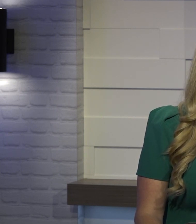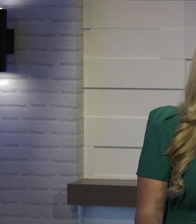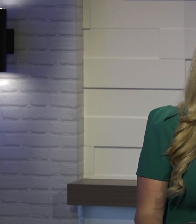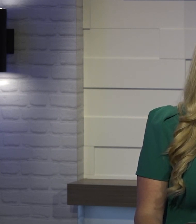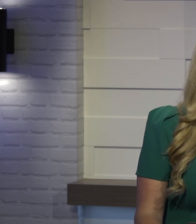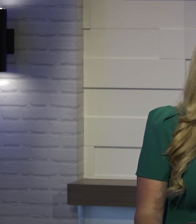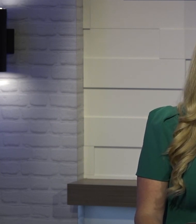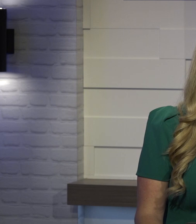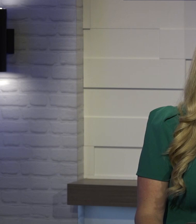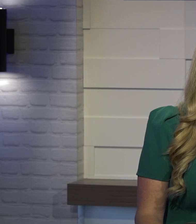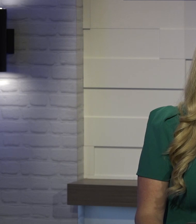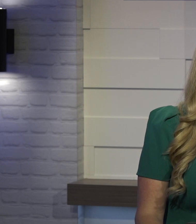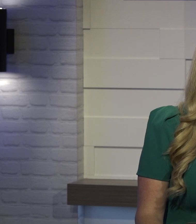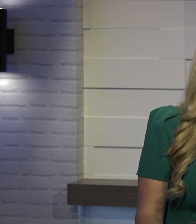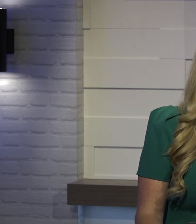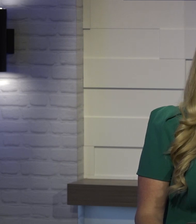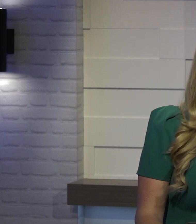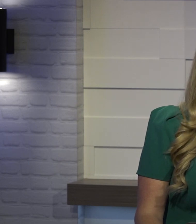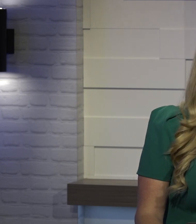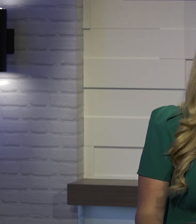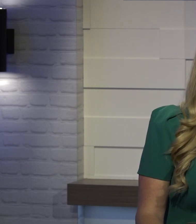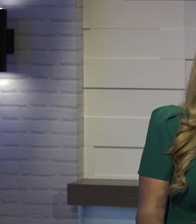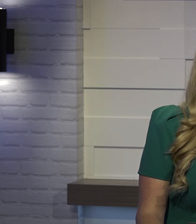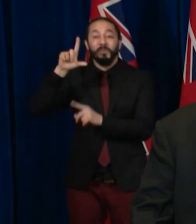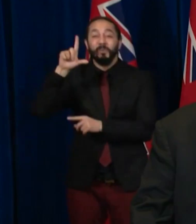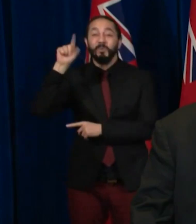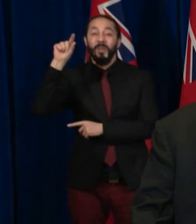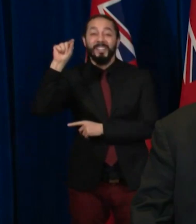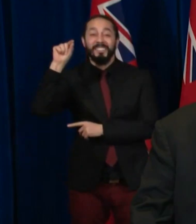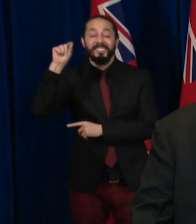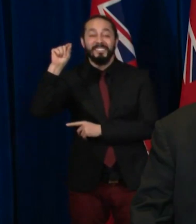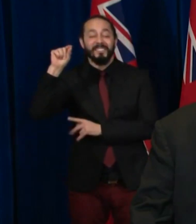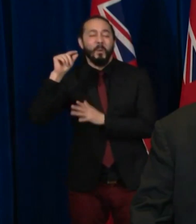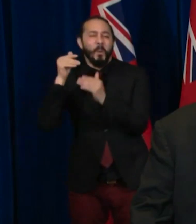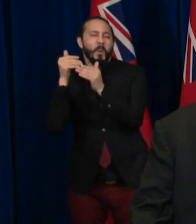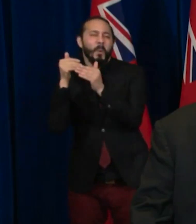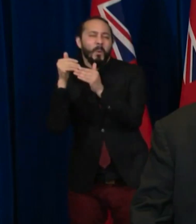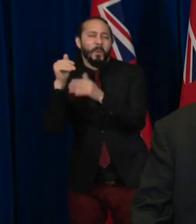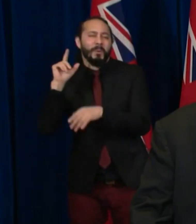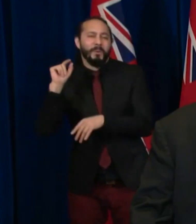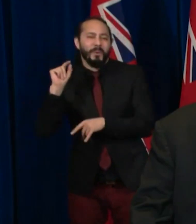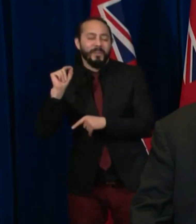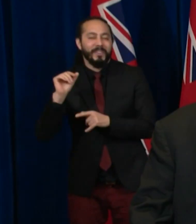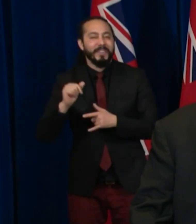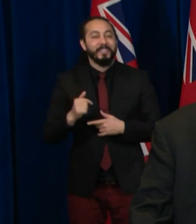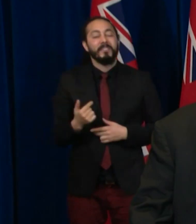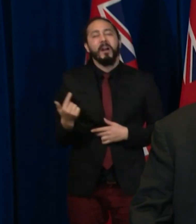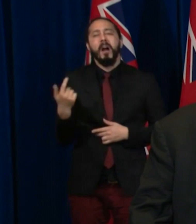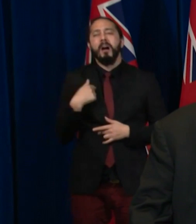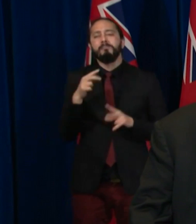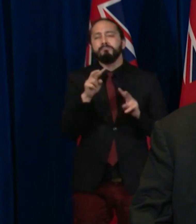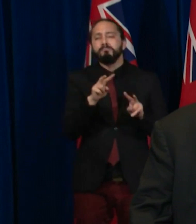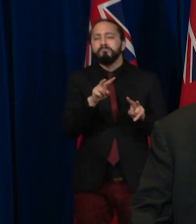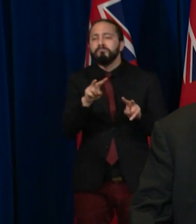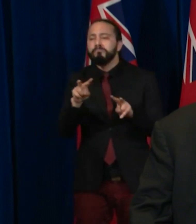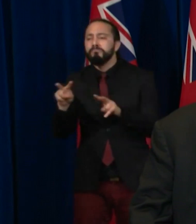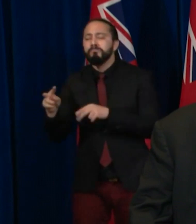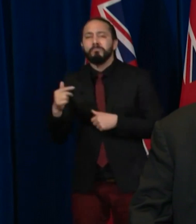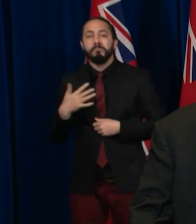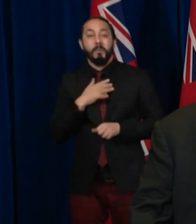people seen out together over the weekend was unacceptable. From what I saw and what my colleagues